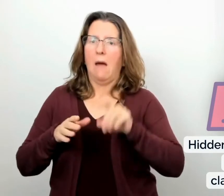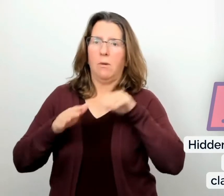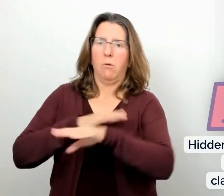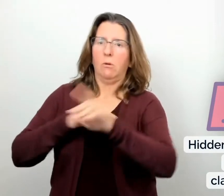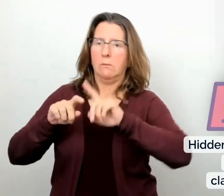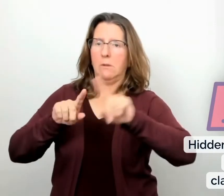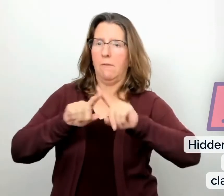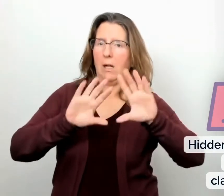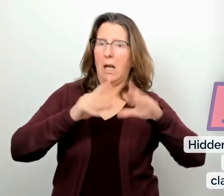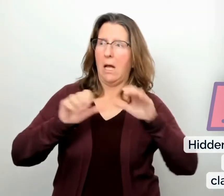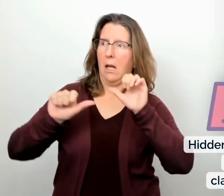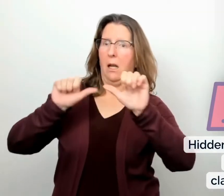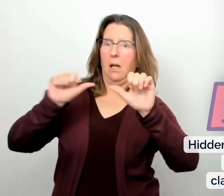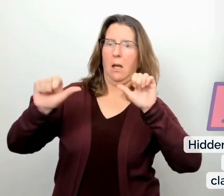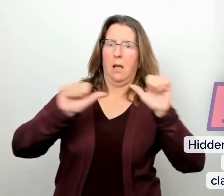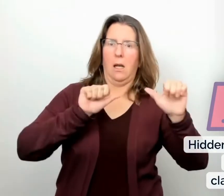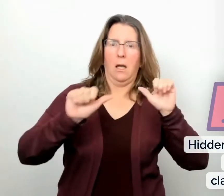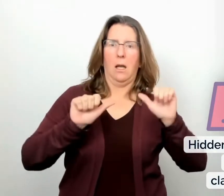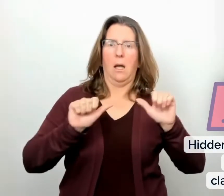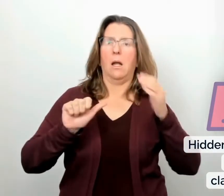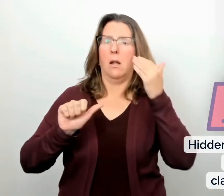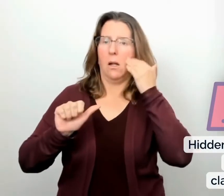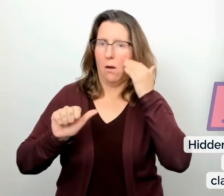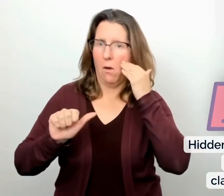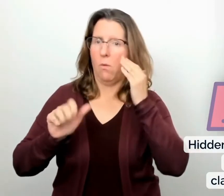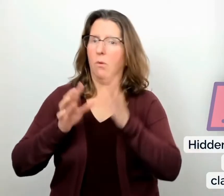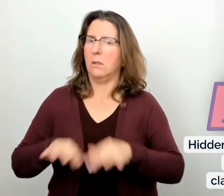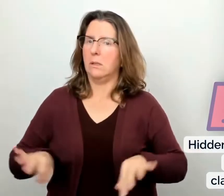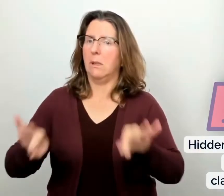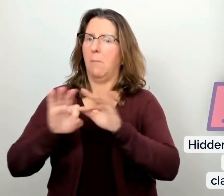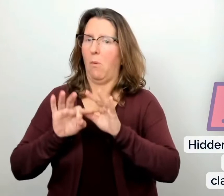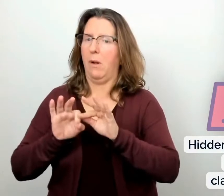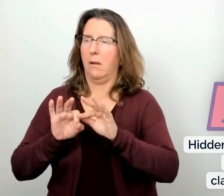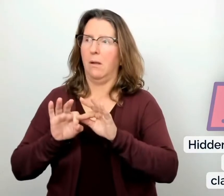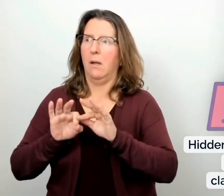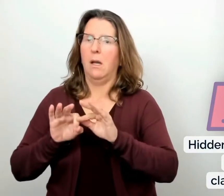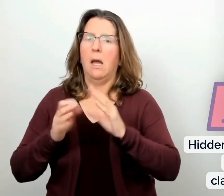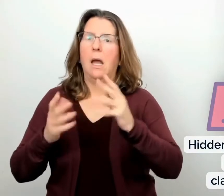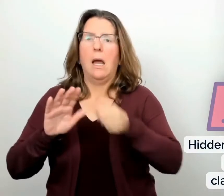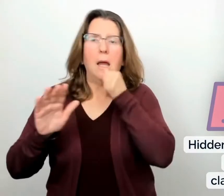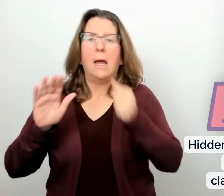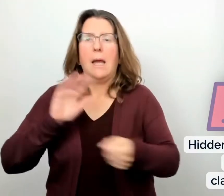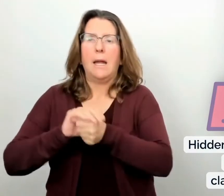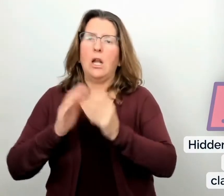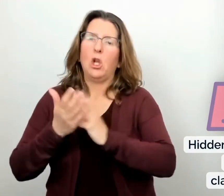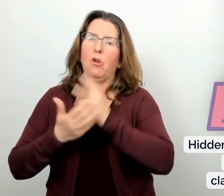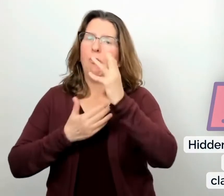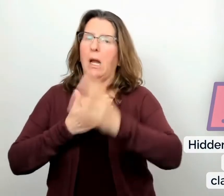So students too have to get to know us to figure out our inconsistencies and navigate various